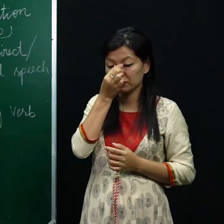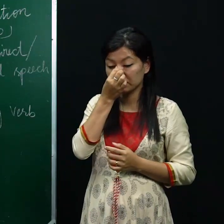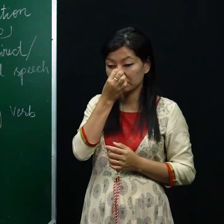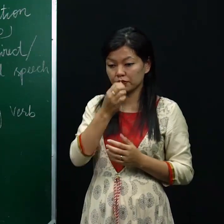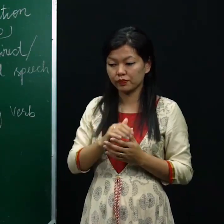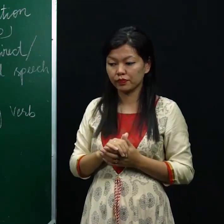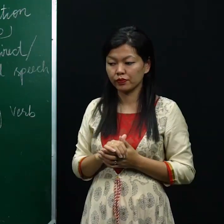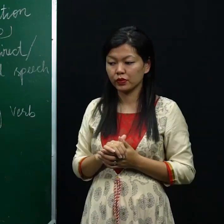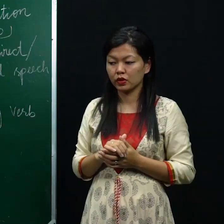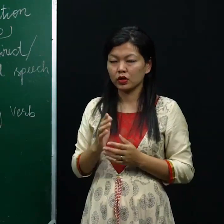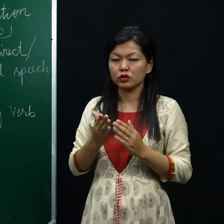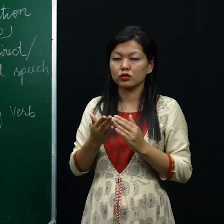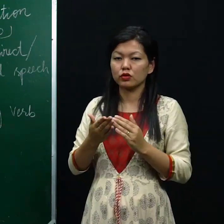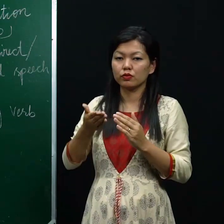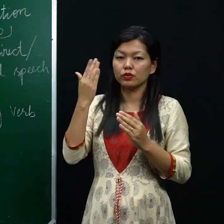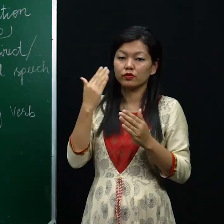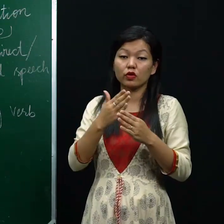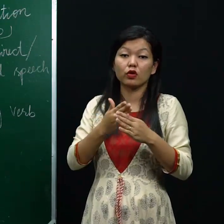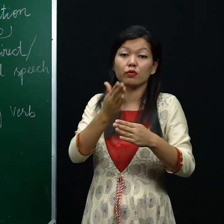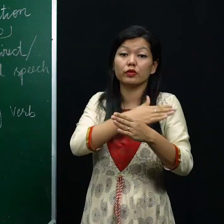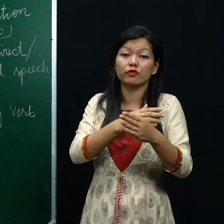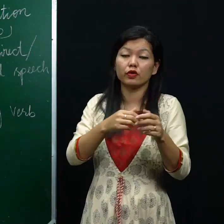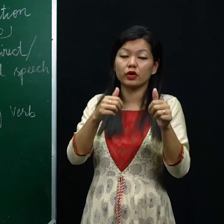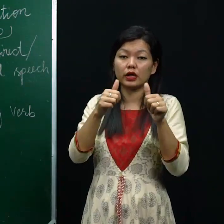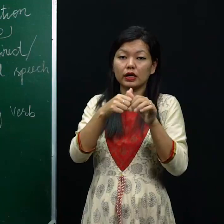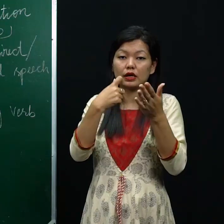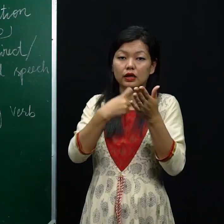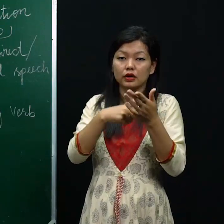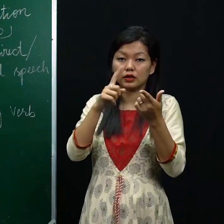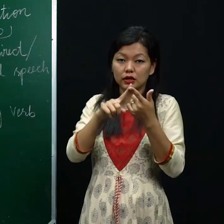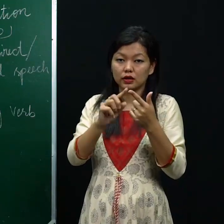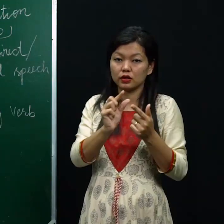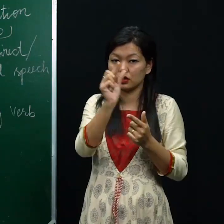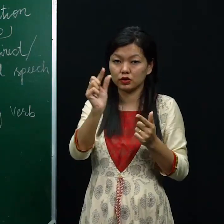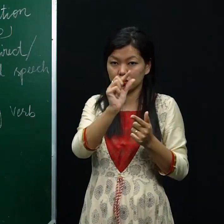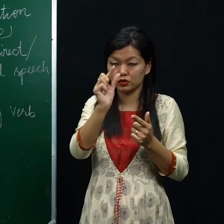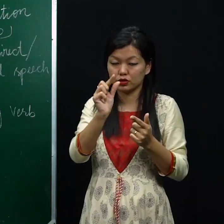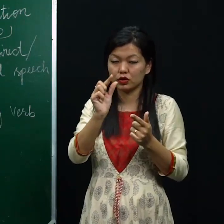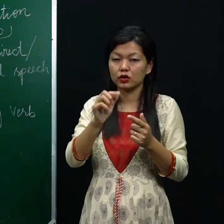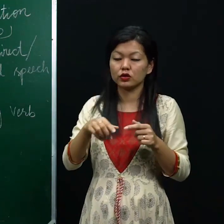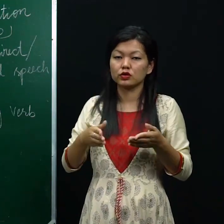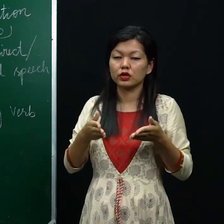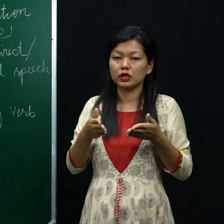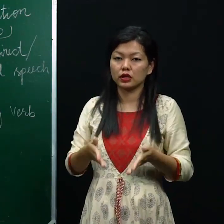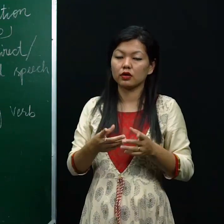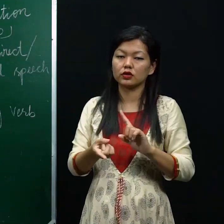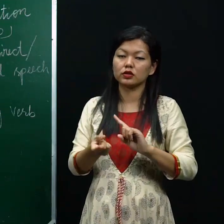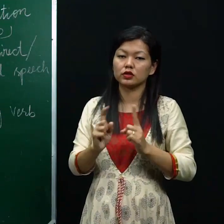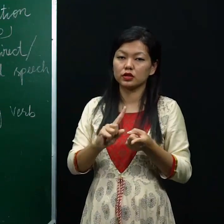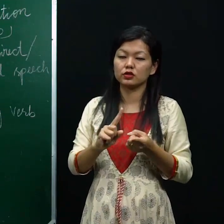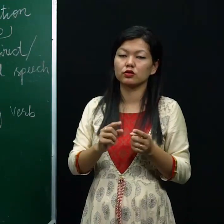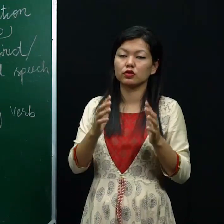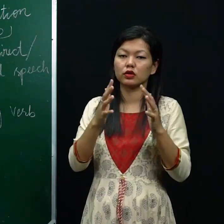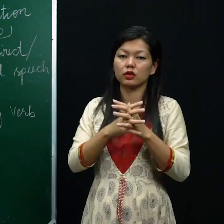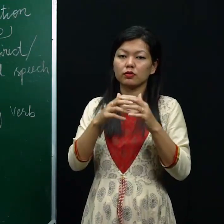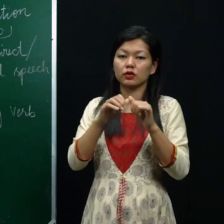been changed into were. She asked or was. Depending on the numbers. If it is a plural, you